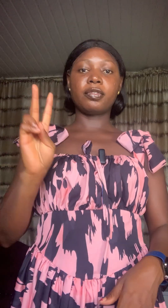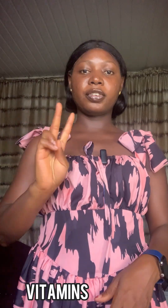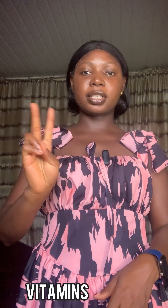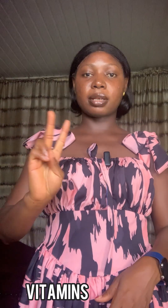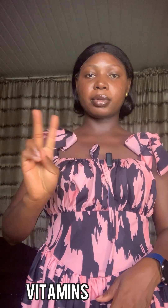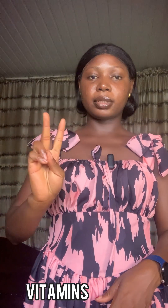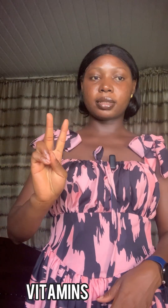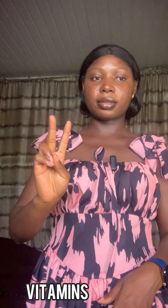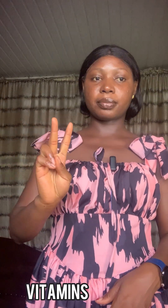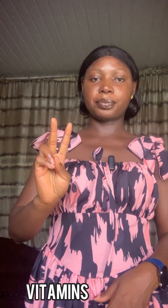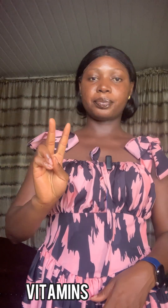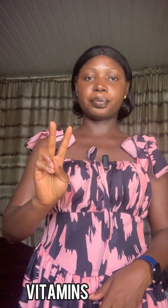vitamins,